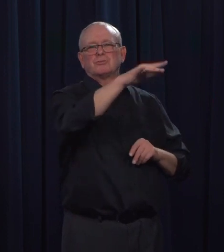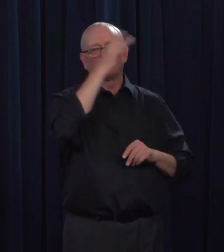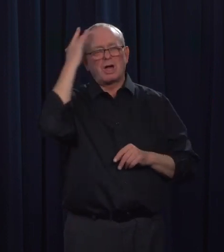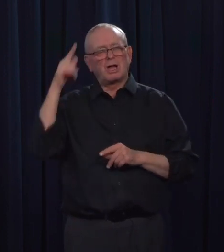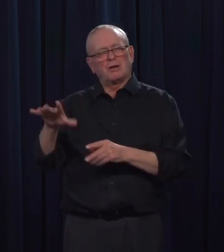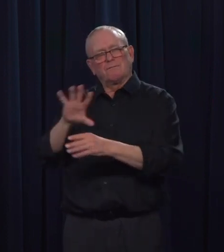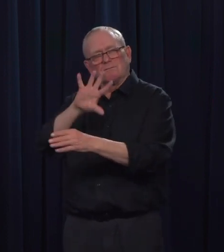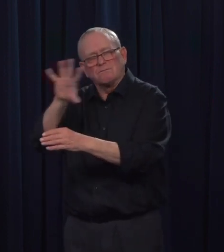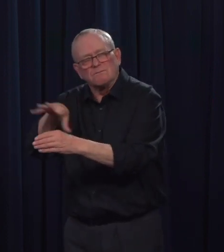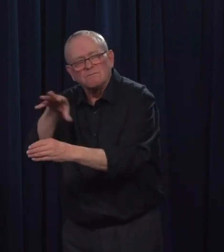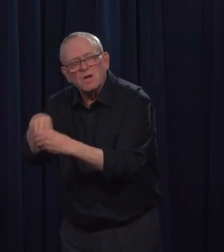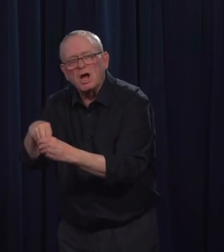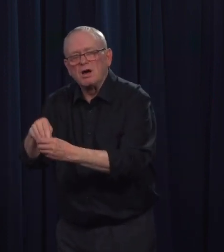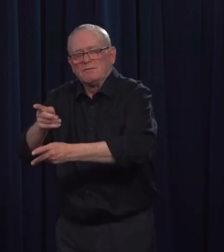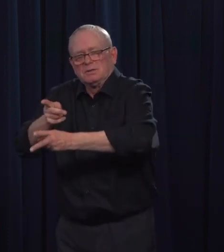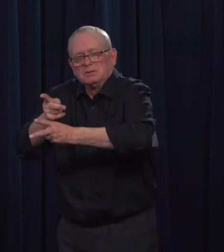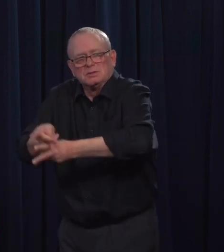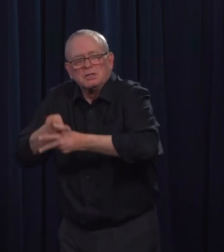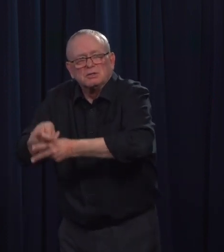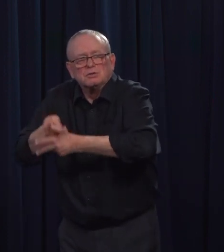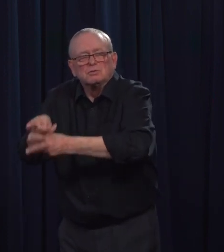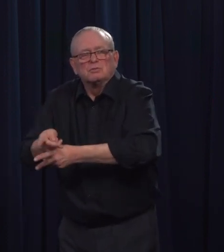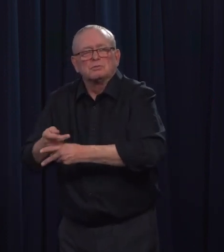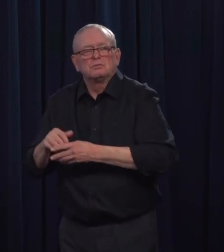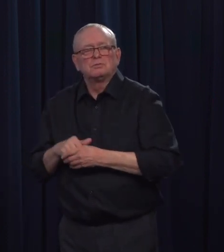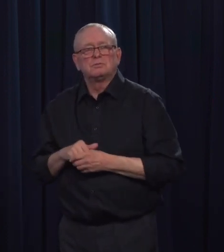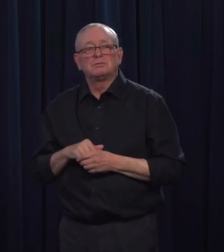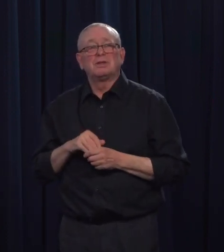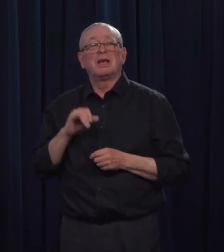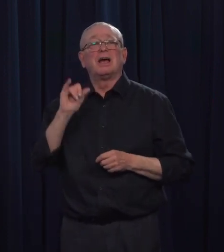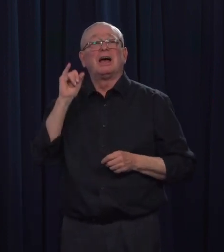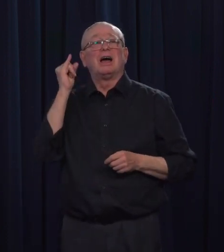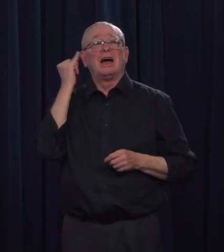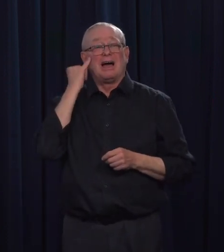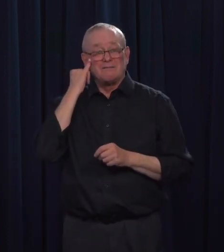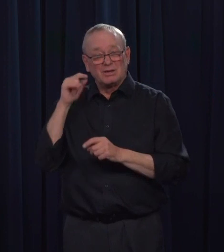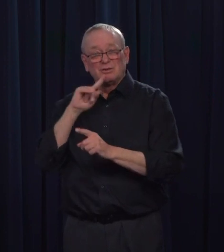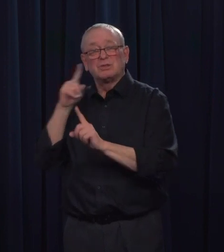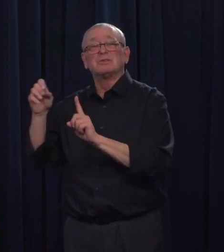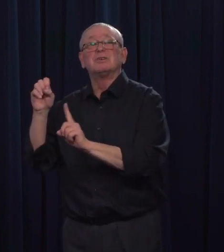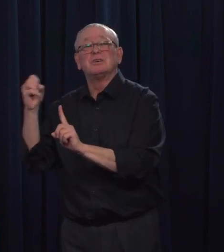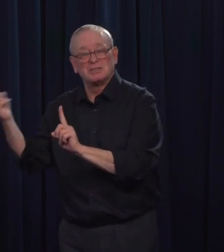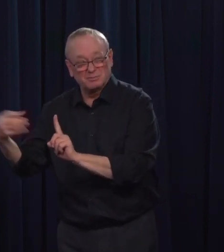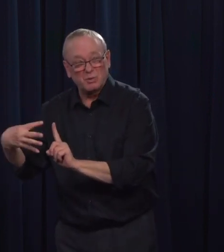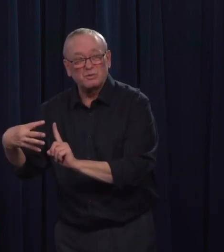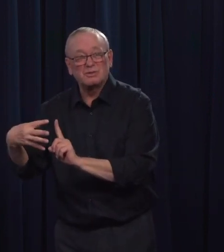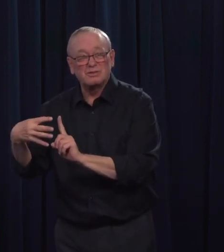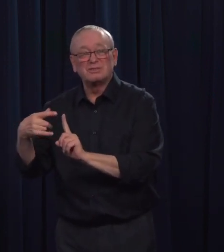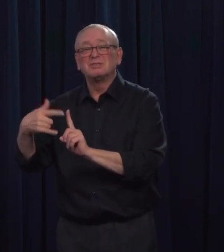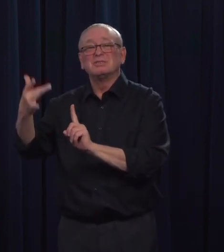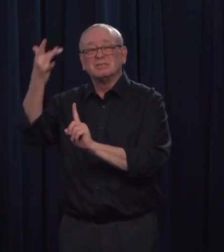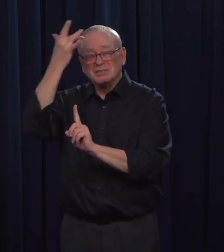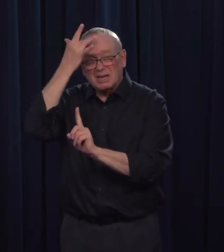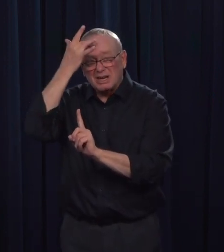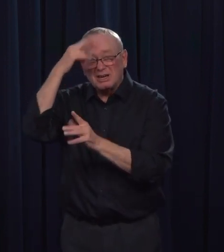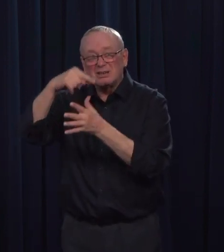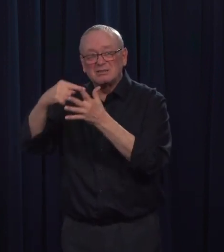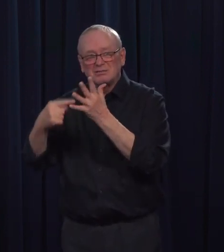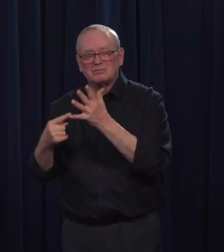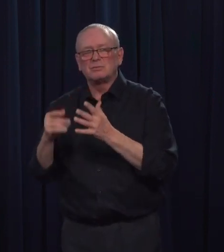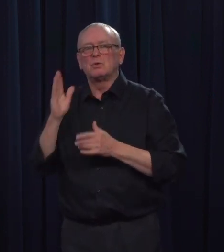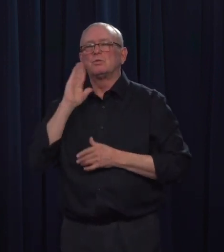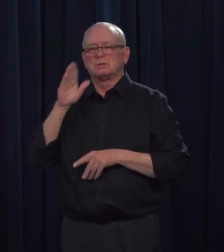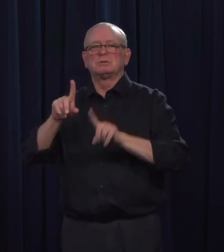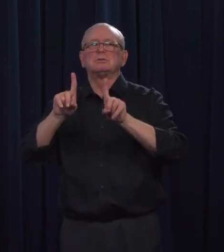So again, if someone was exposed, they would absolutely be tested if they were sick. And even if they are not exposed,